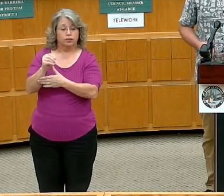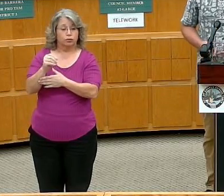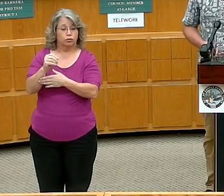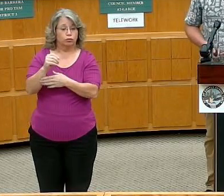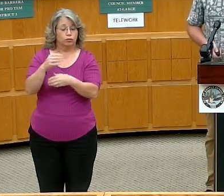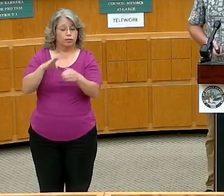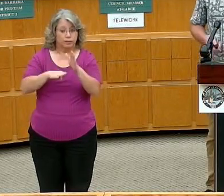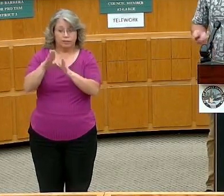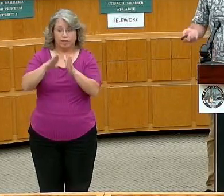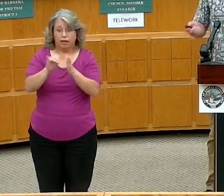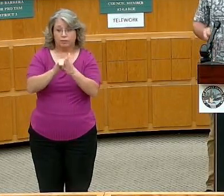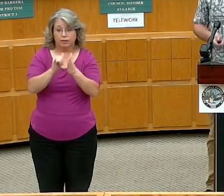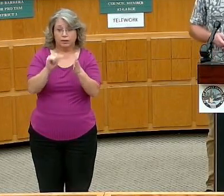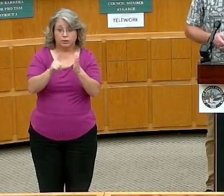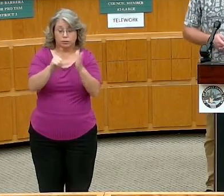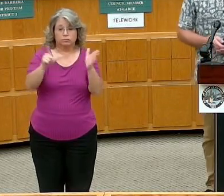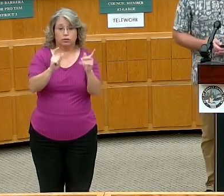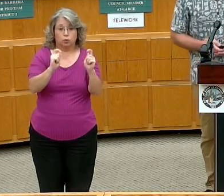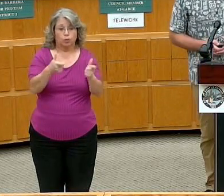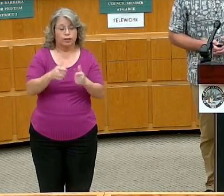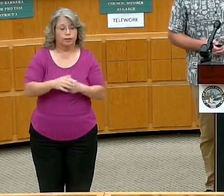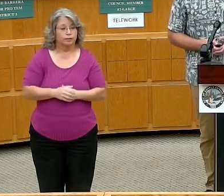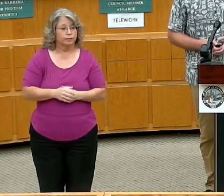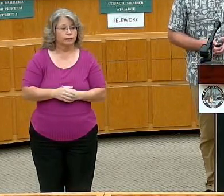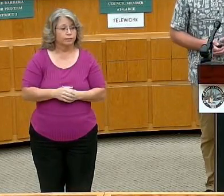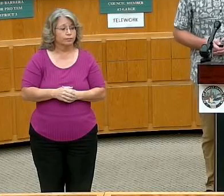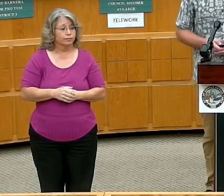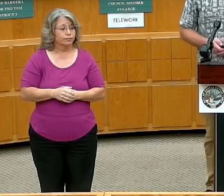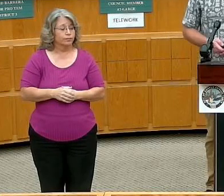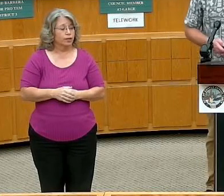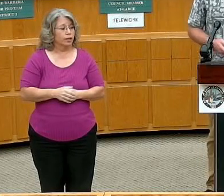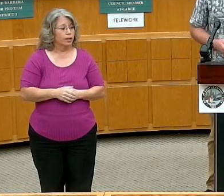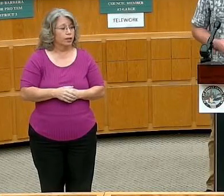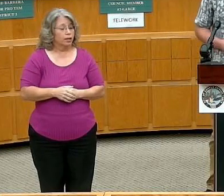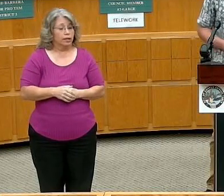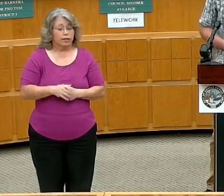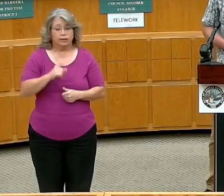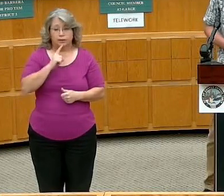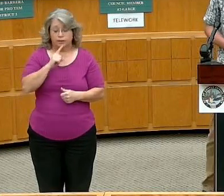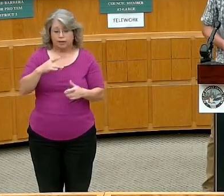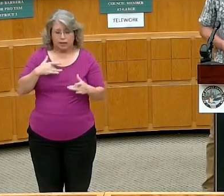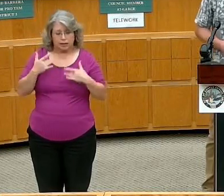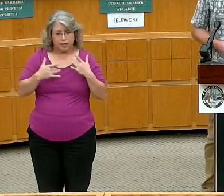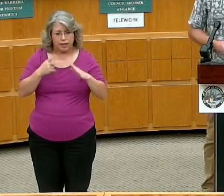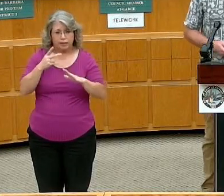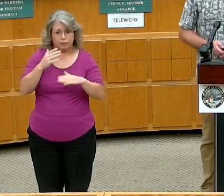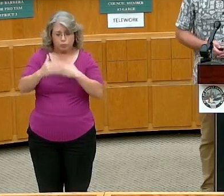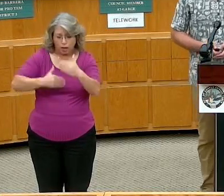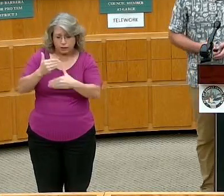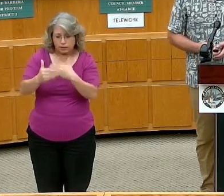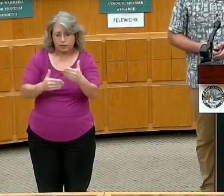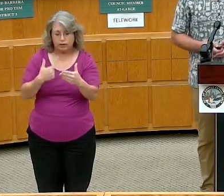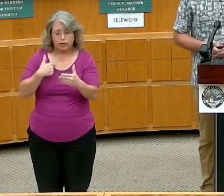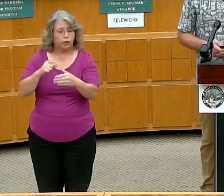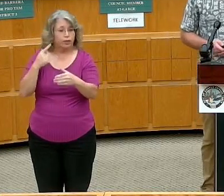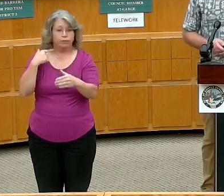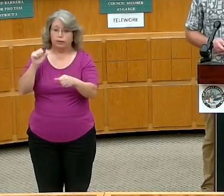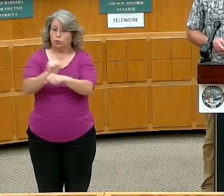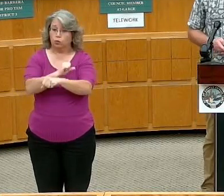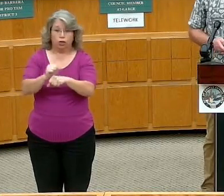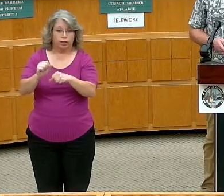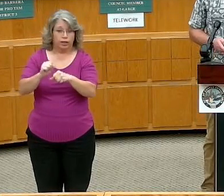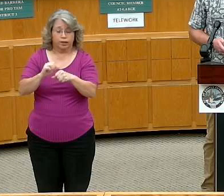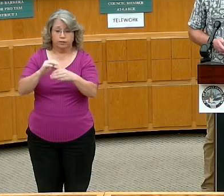rapidly. As Philippe noted, it's kind of an invigorating process. We have been working around the clock,